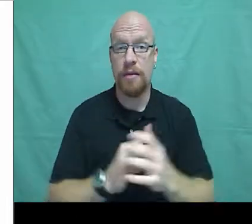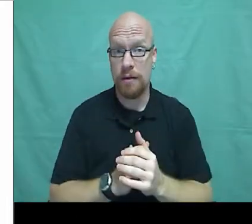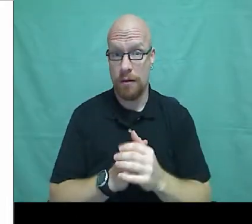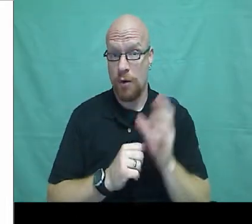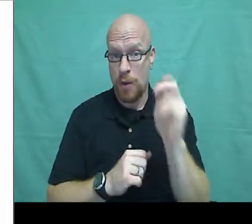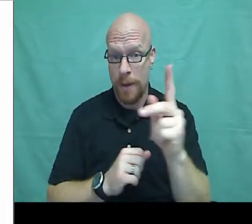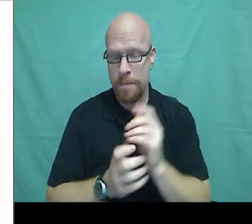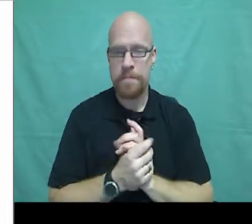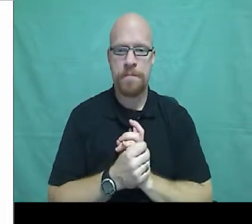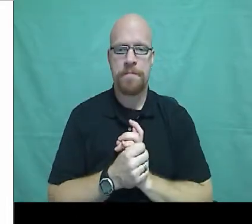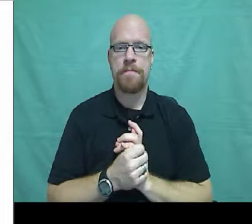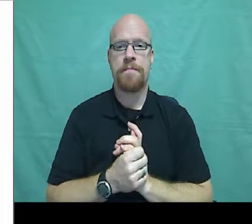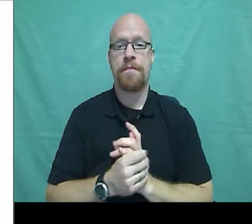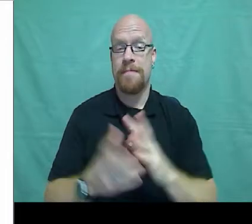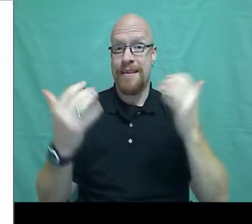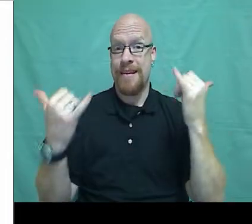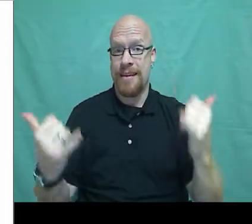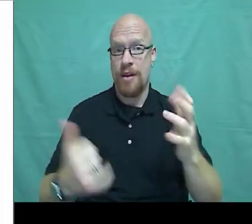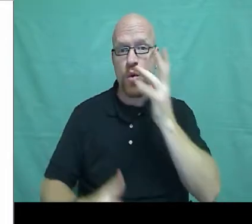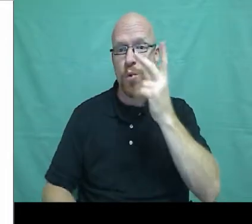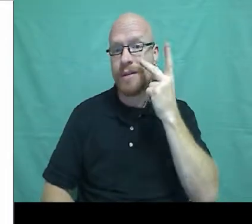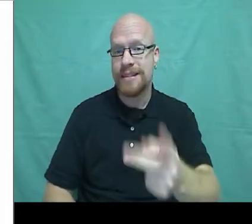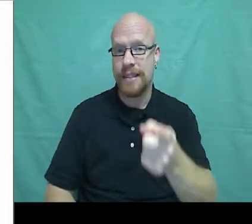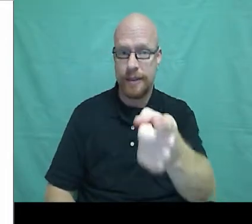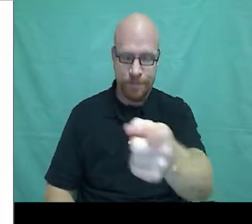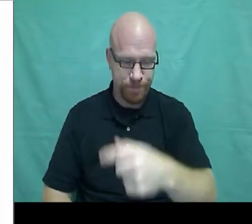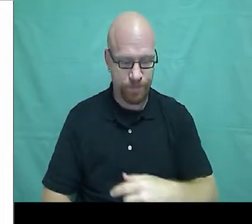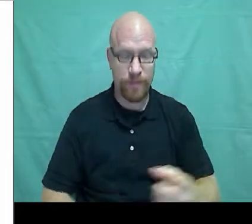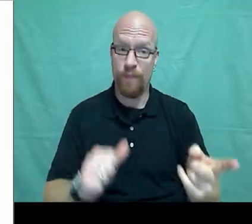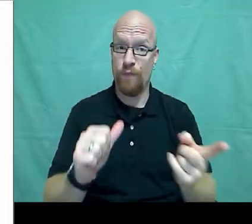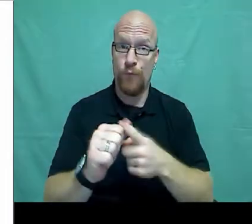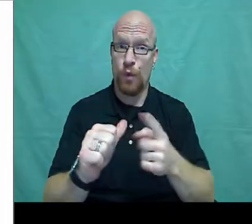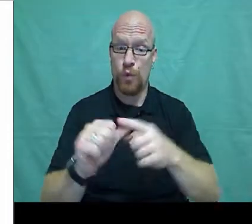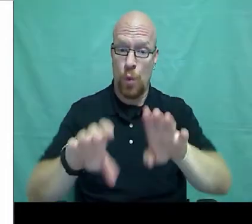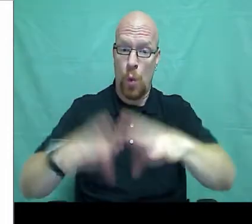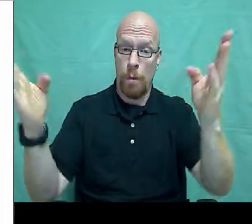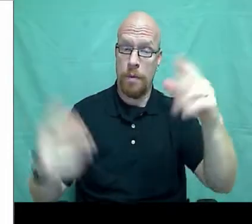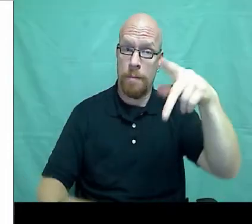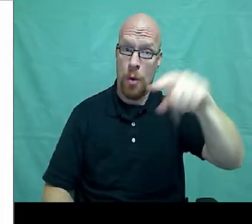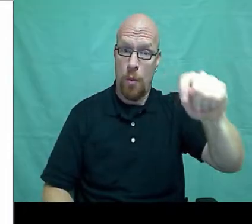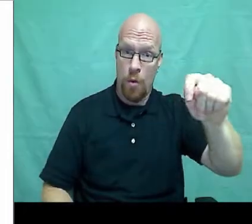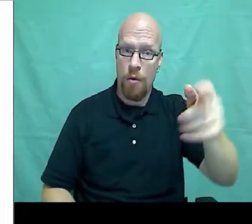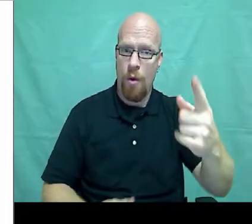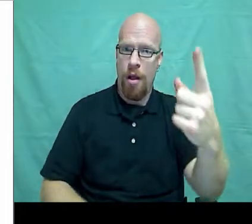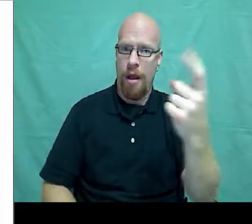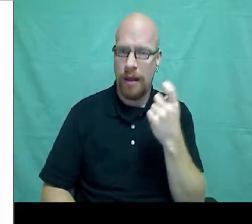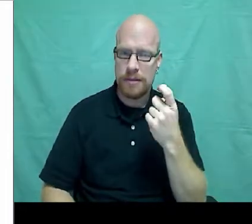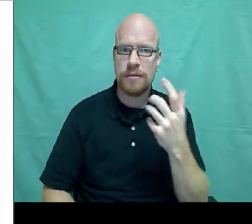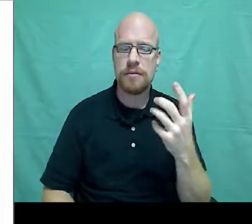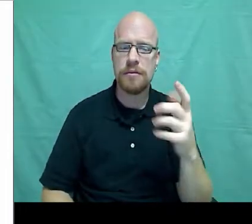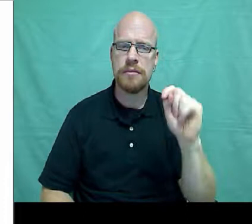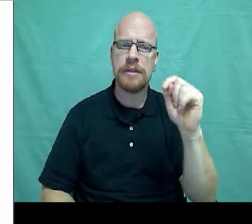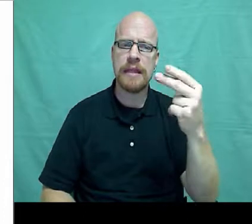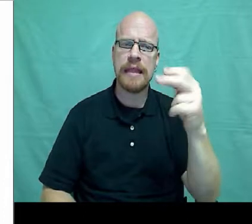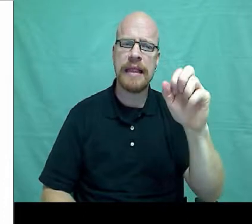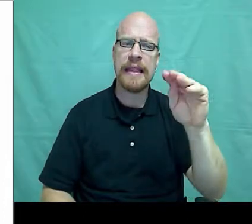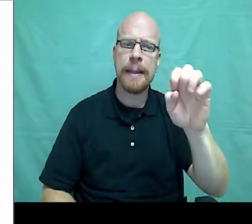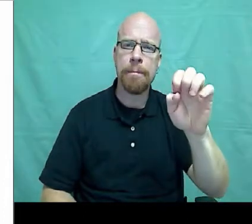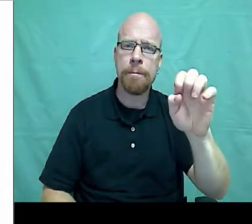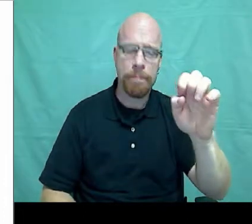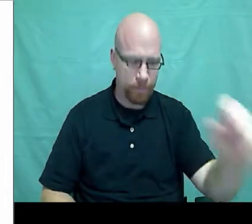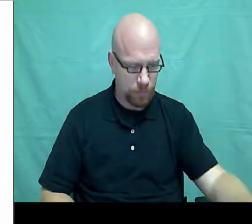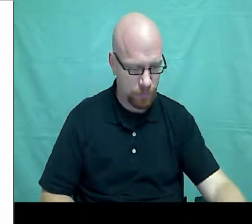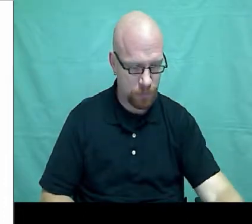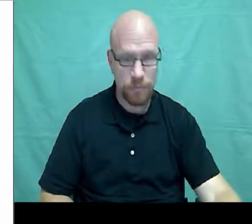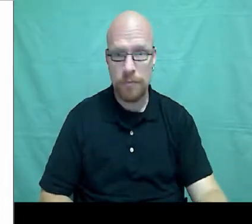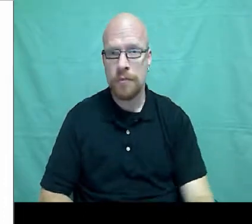is similar in concept. Okay, as you can see, the first thing when you open PowerPoint on the Mac is it asks